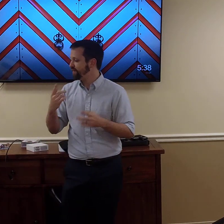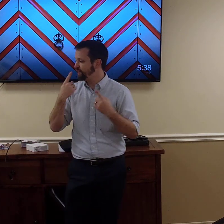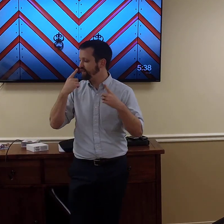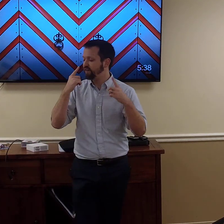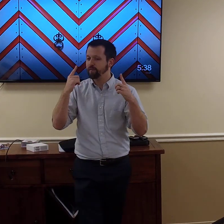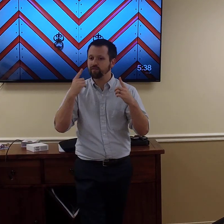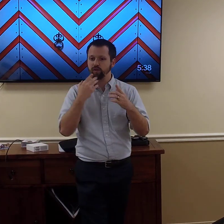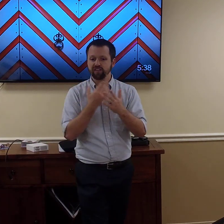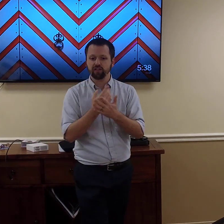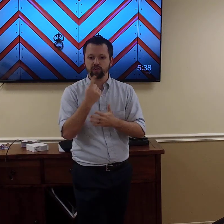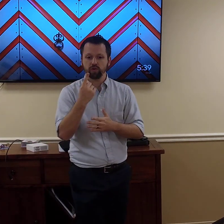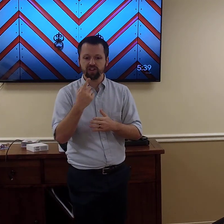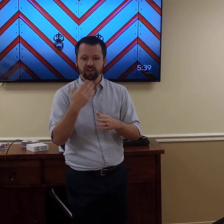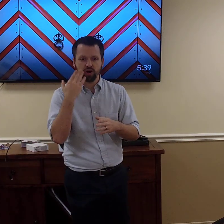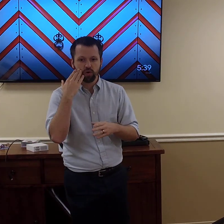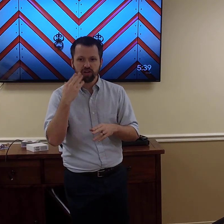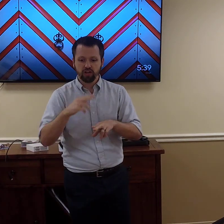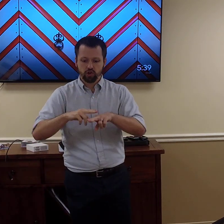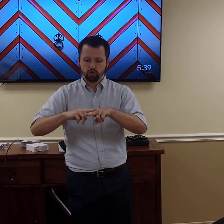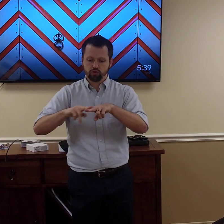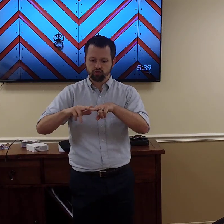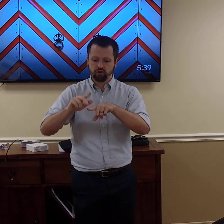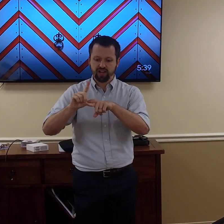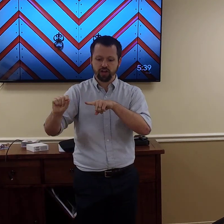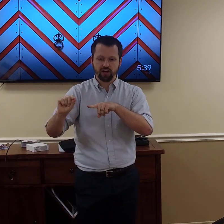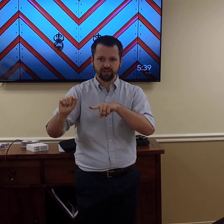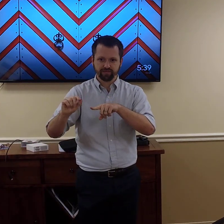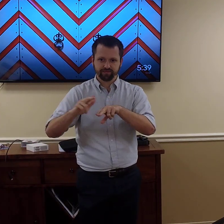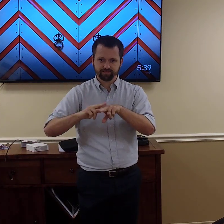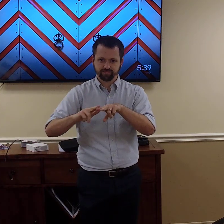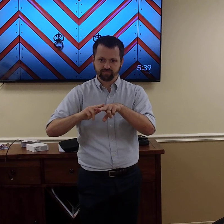very famous one. It's a good one to know. Train gone.